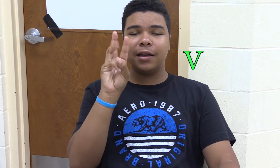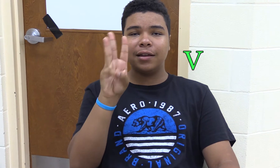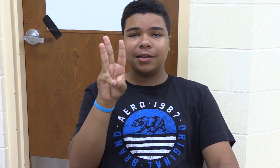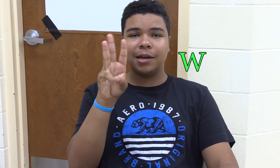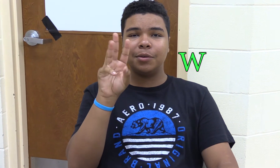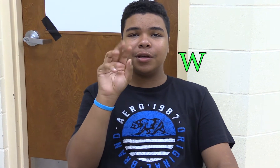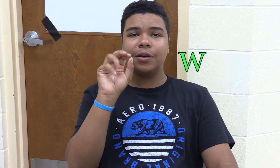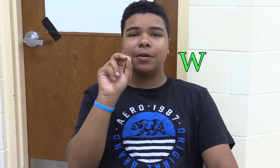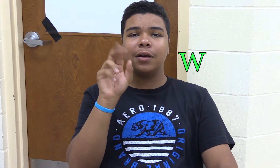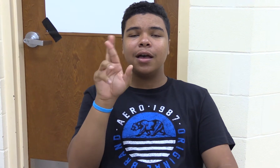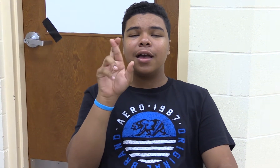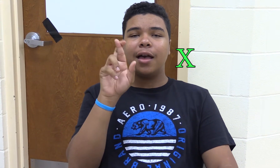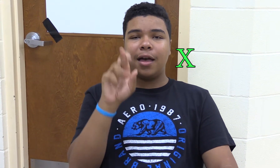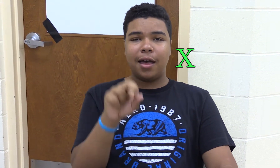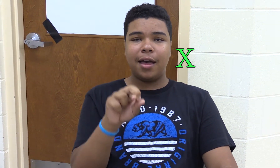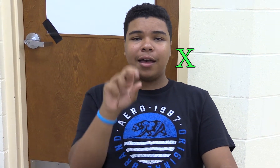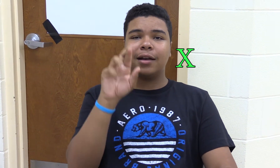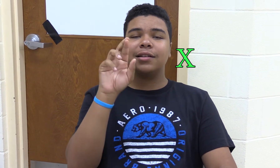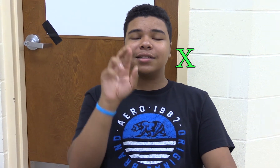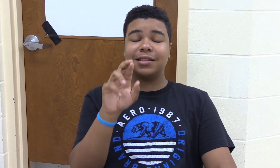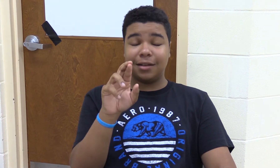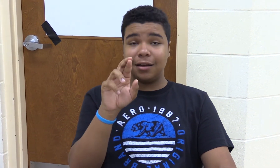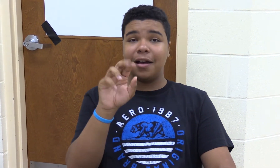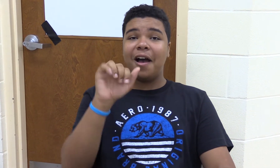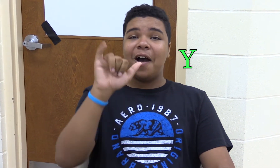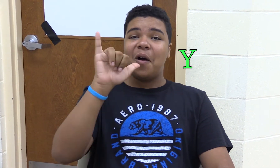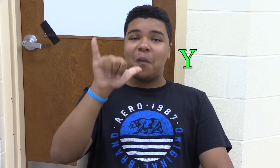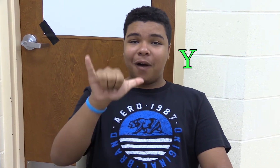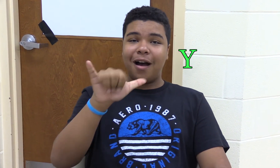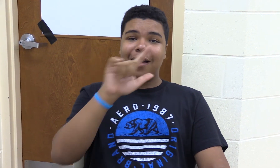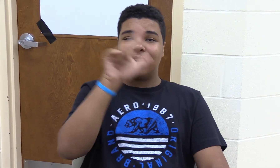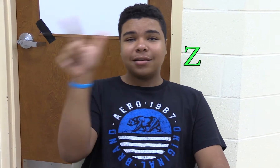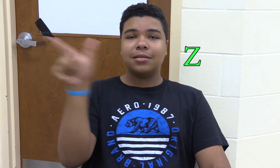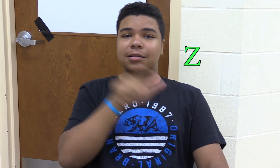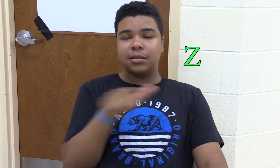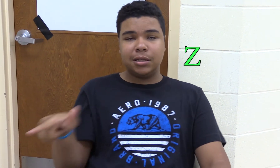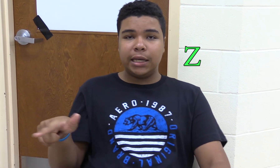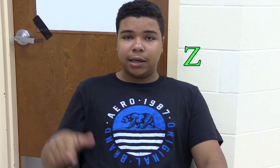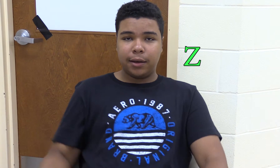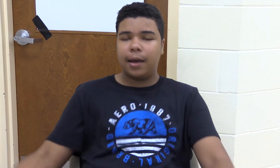W, X, Y, Z.